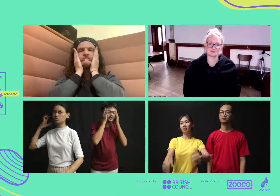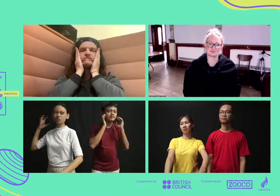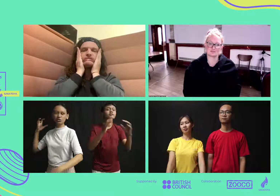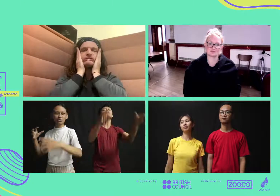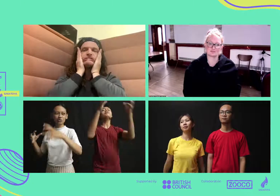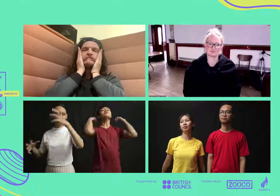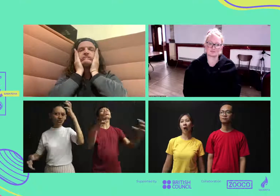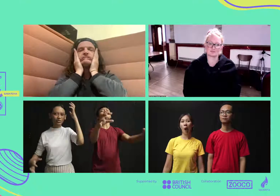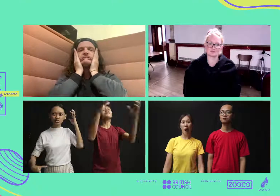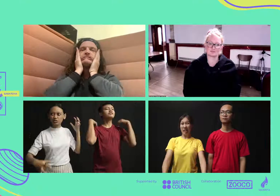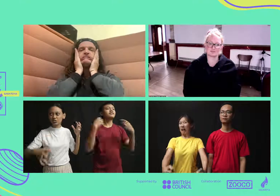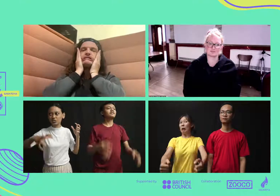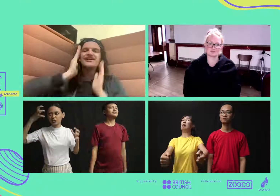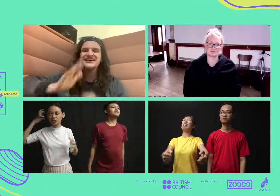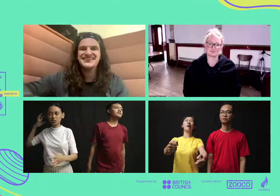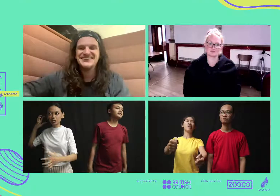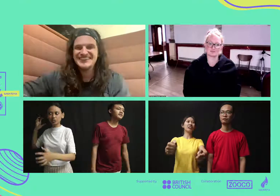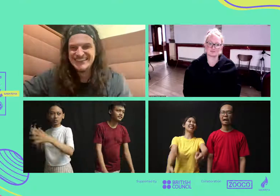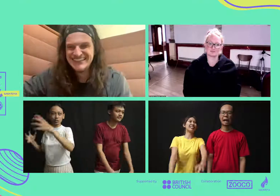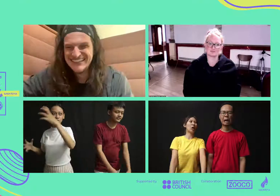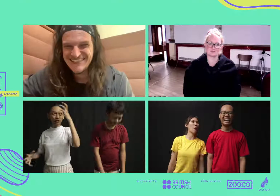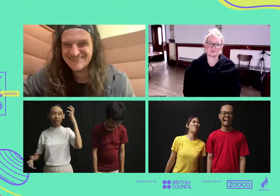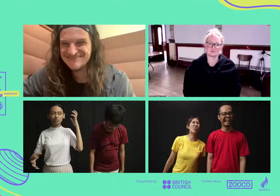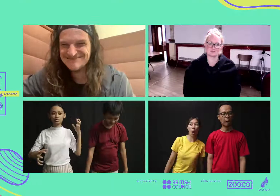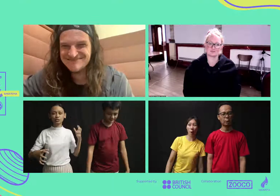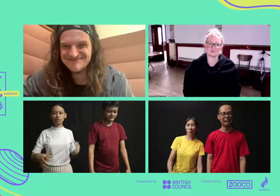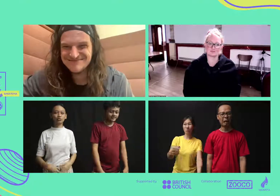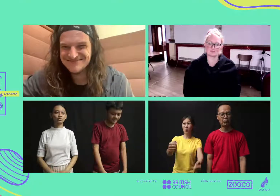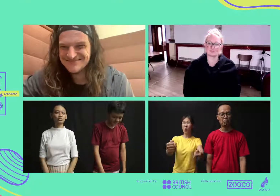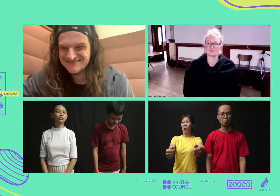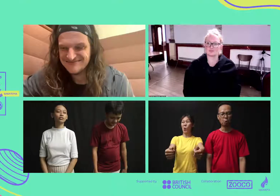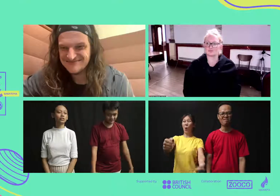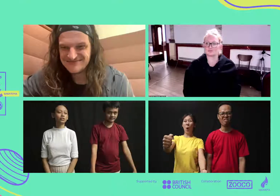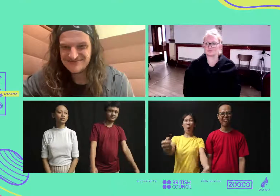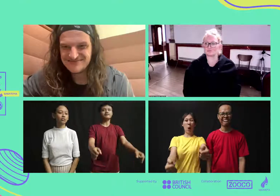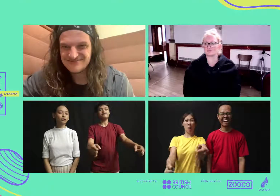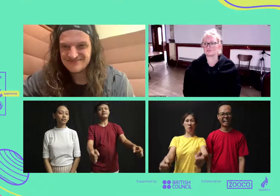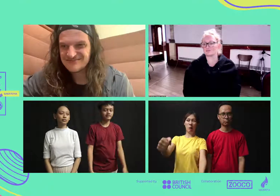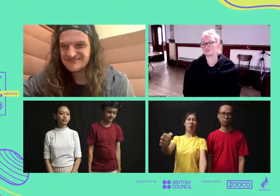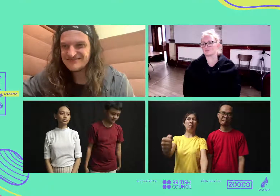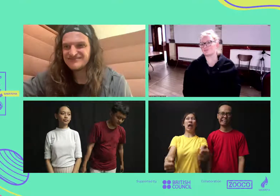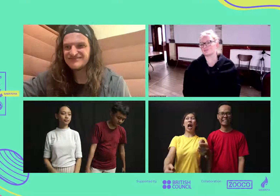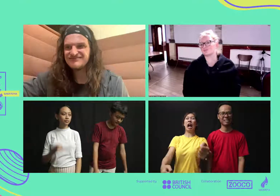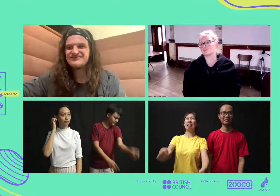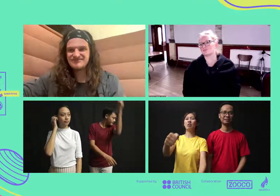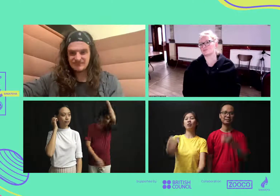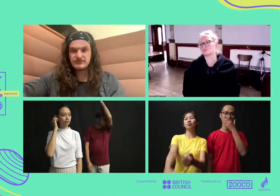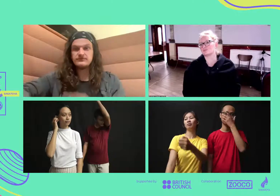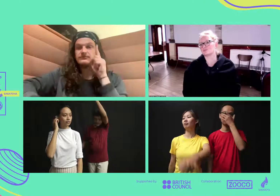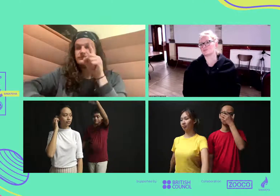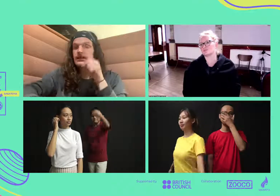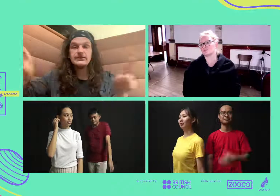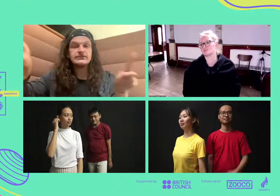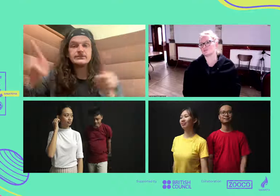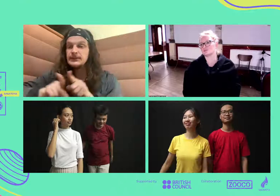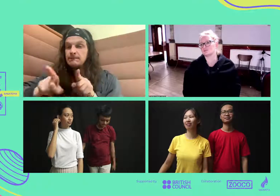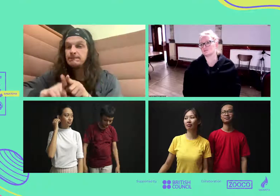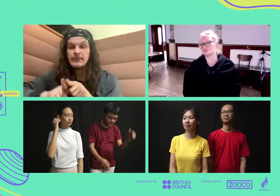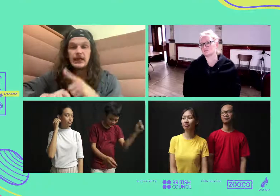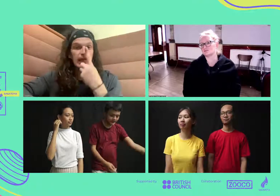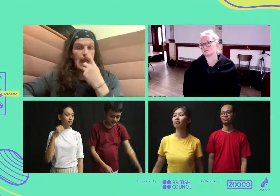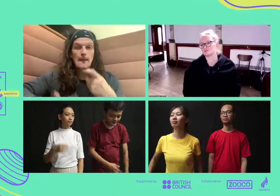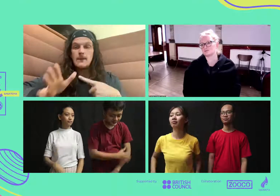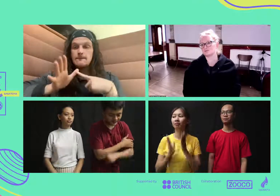quickly, it's like the wind, or there's no wind, but it's like the wind pushing your skin back on your face. So we want to think